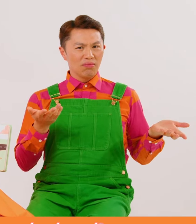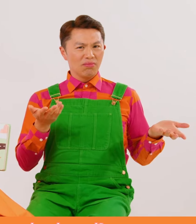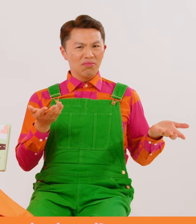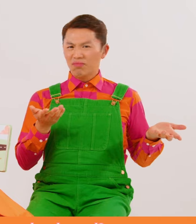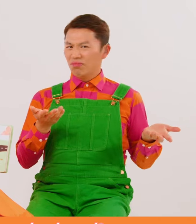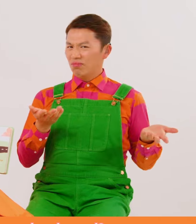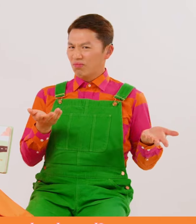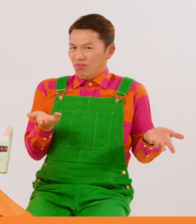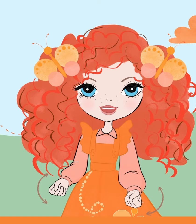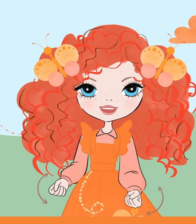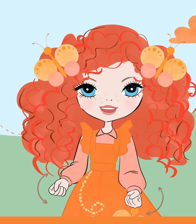and round